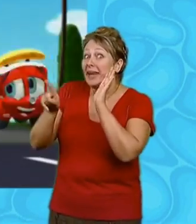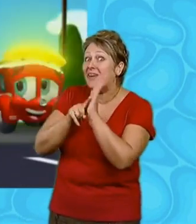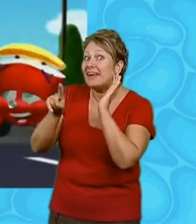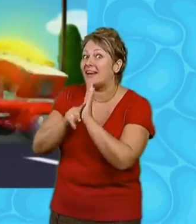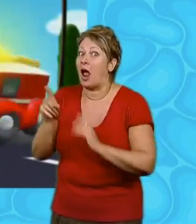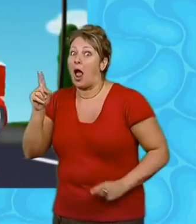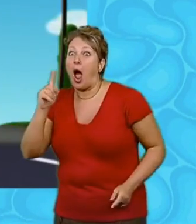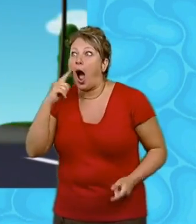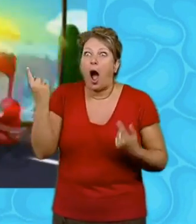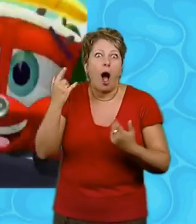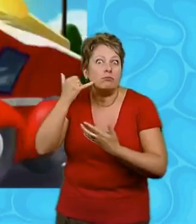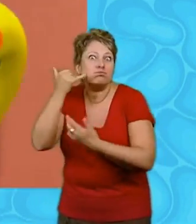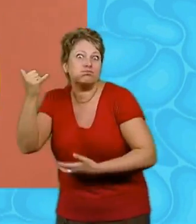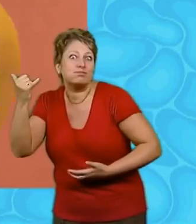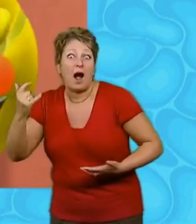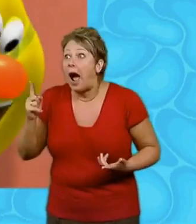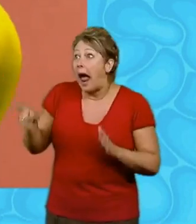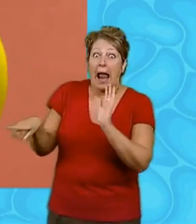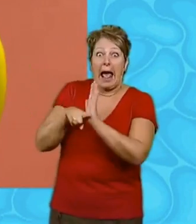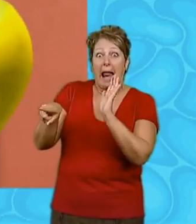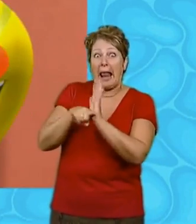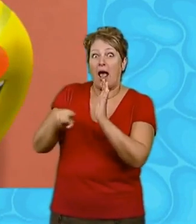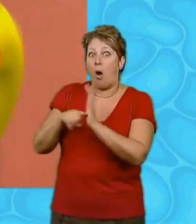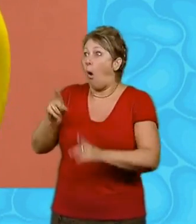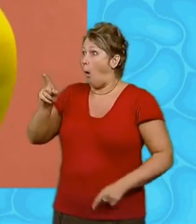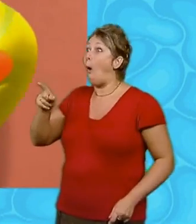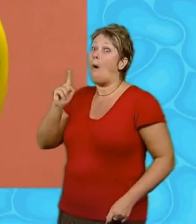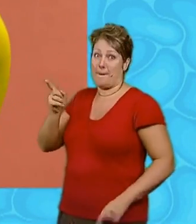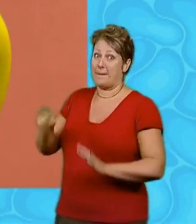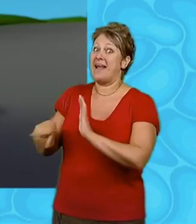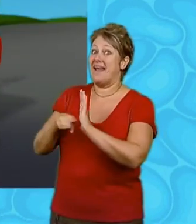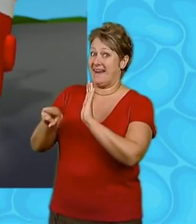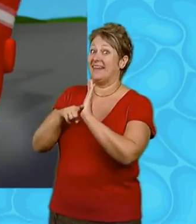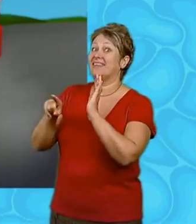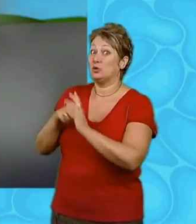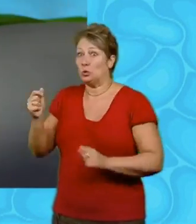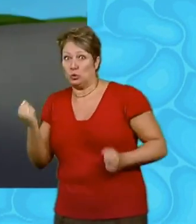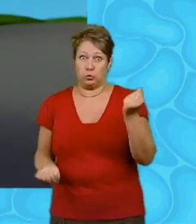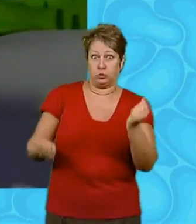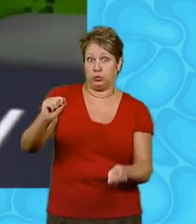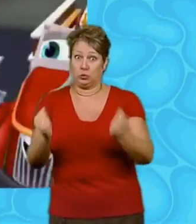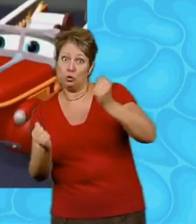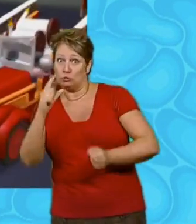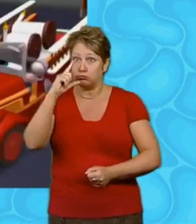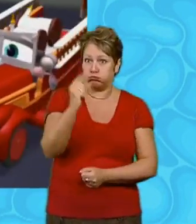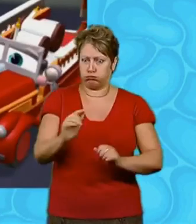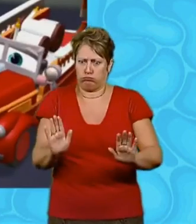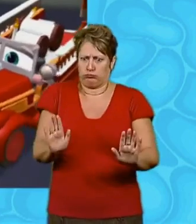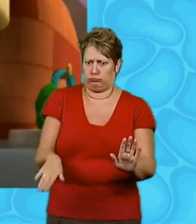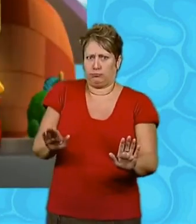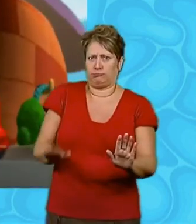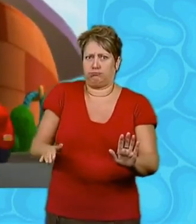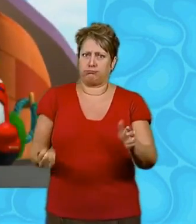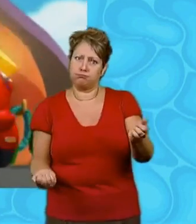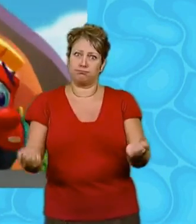ring. Somebody's calling. Clang, clang, clang. There goes the bell. Zoom, zoom, zoom. Rev up your